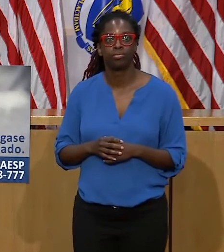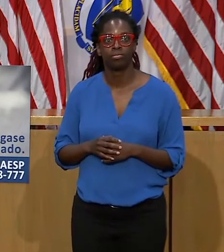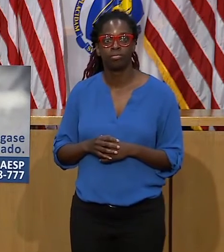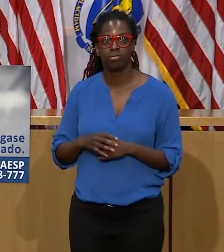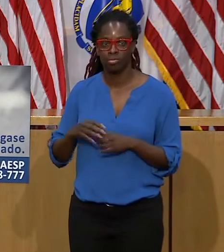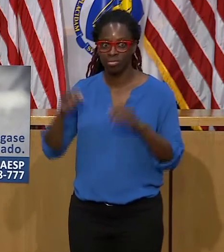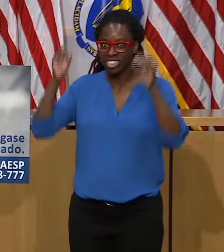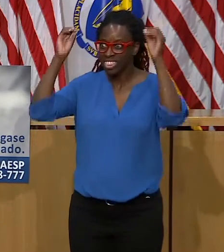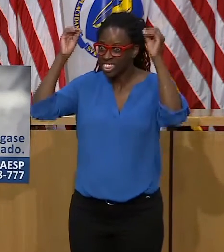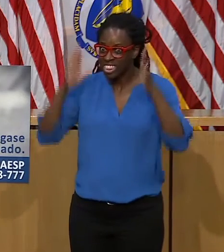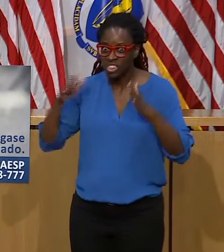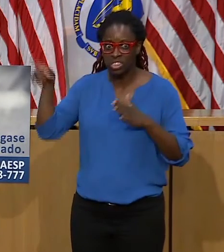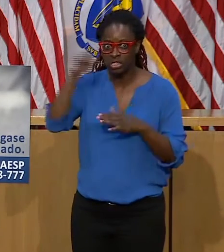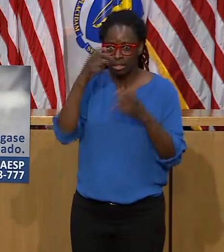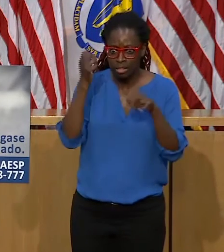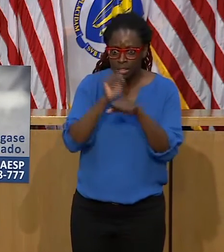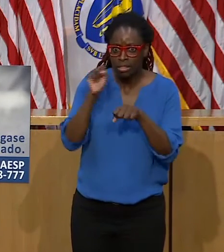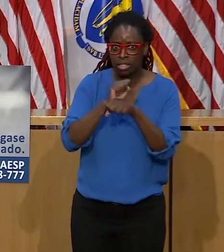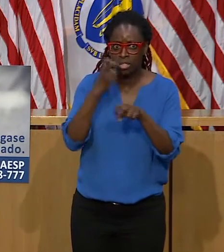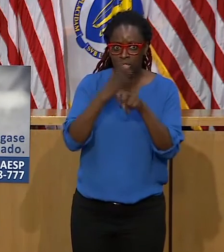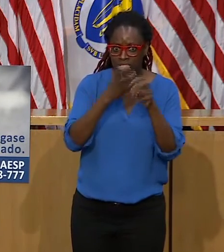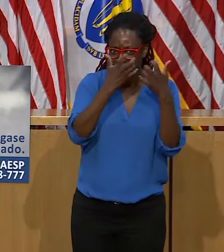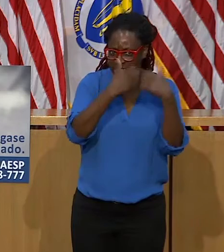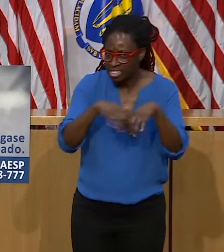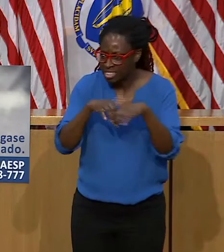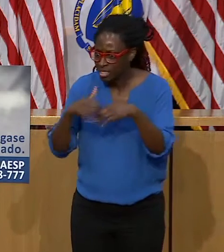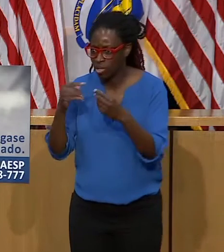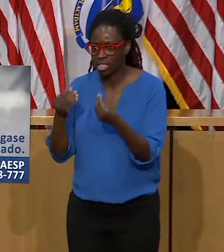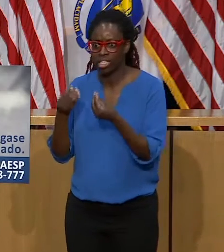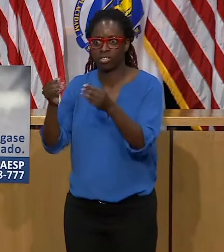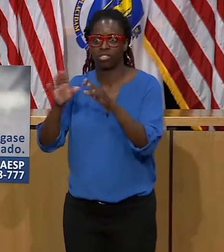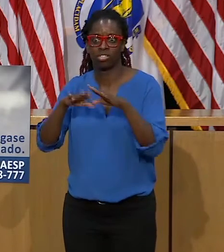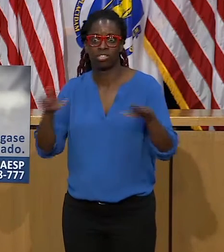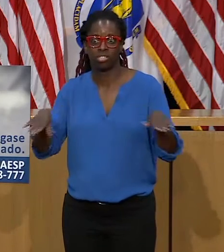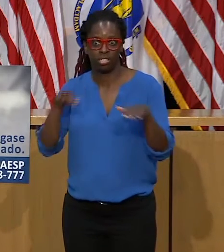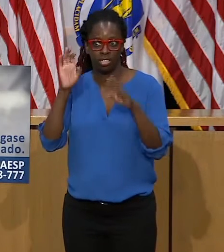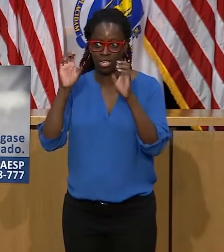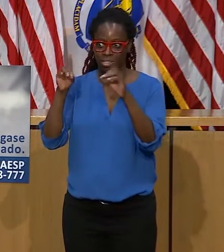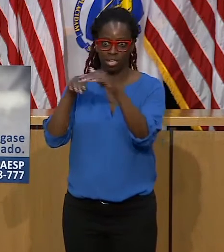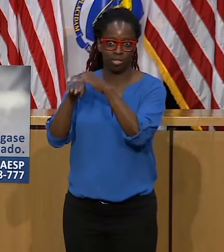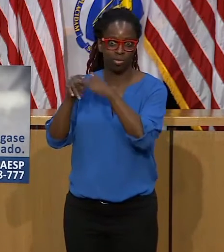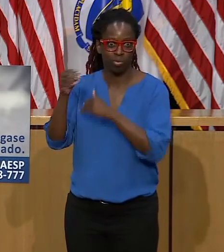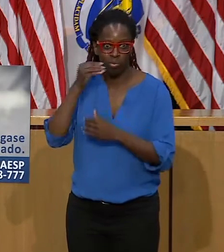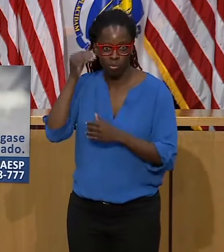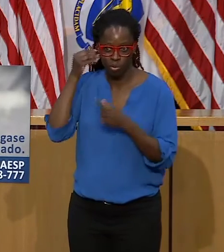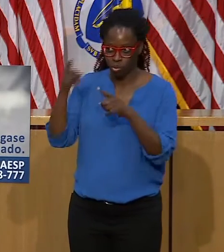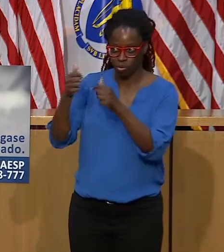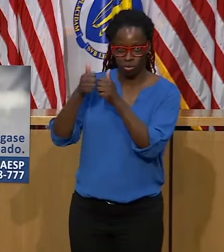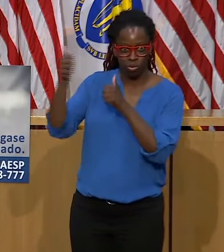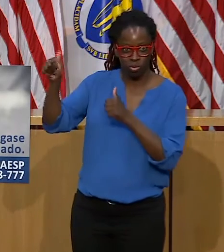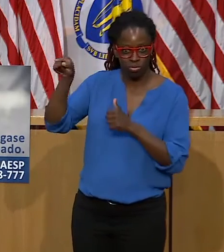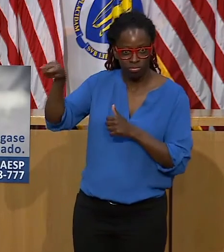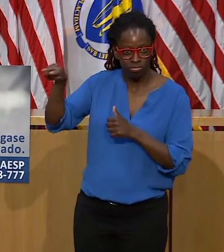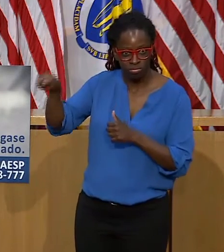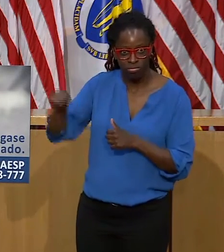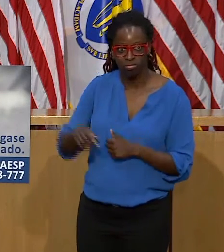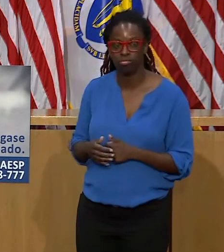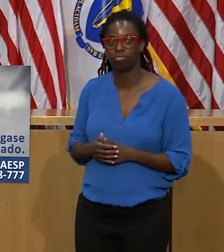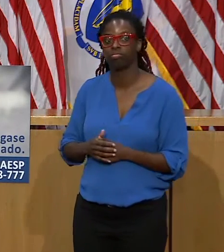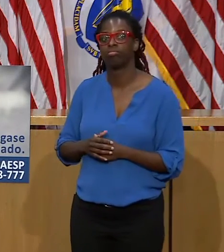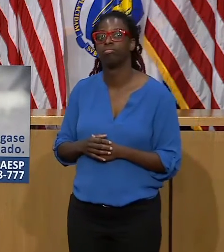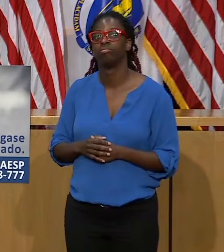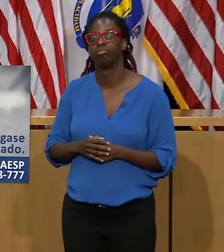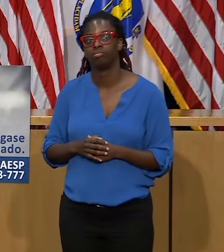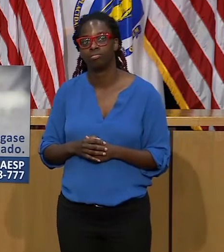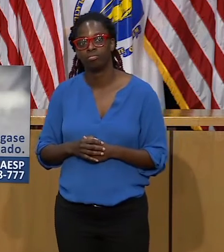children, especially those in the younger grades, but nothing can take the place of the daily face-to-face interaction that our